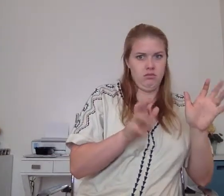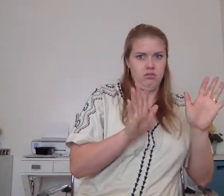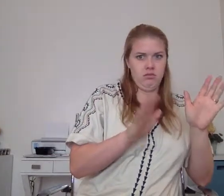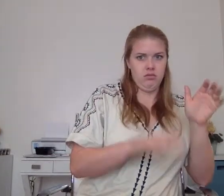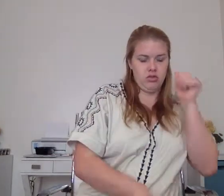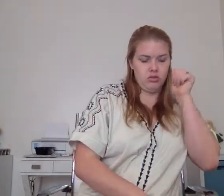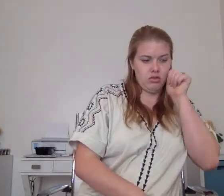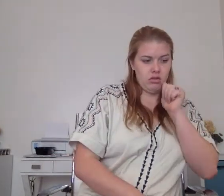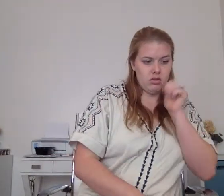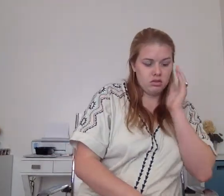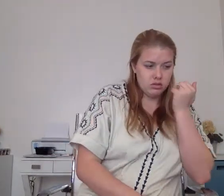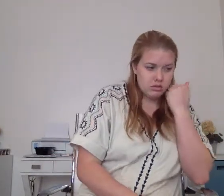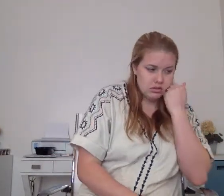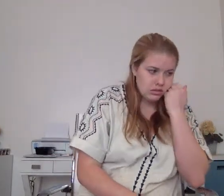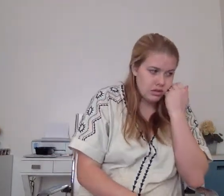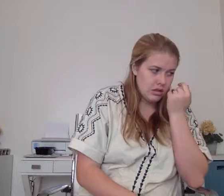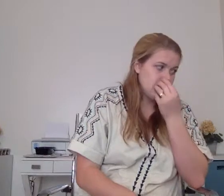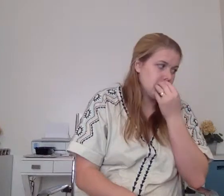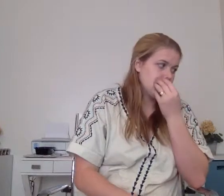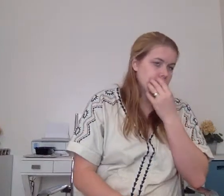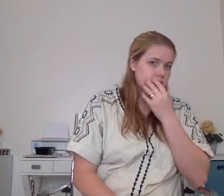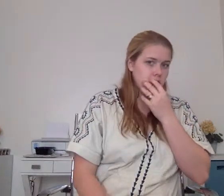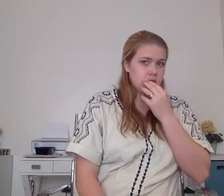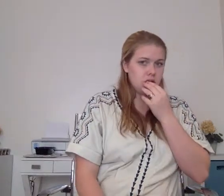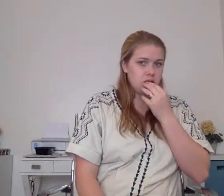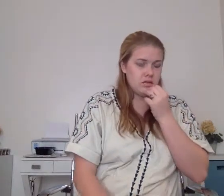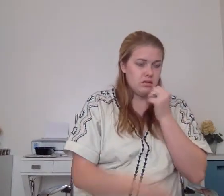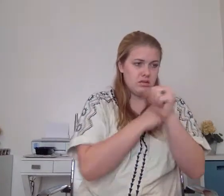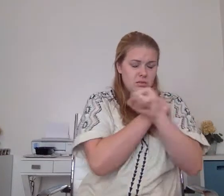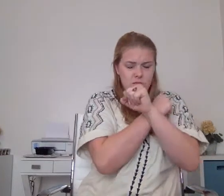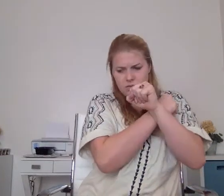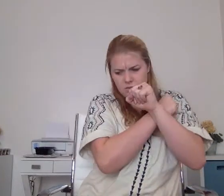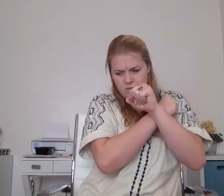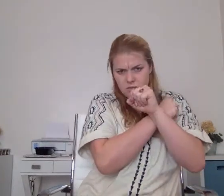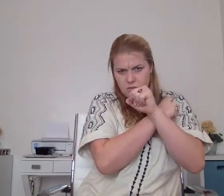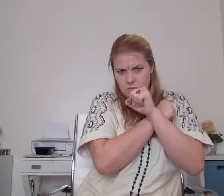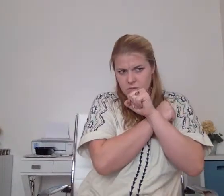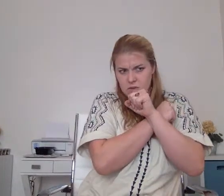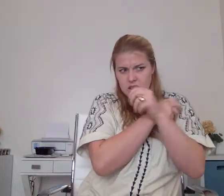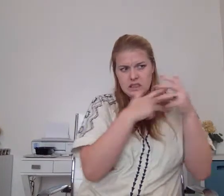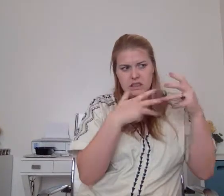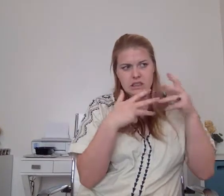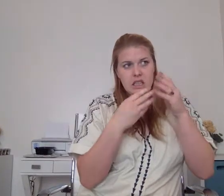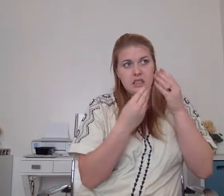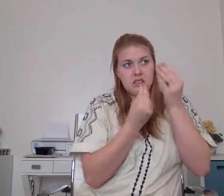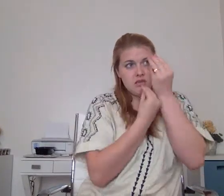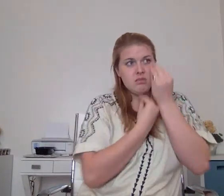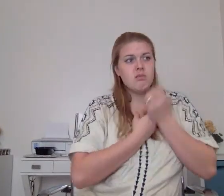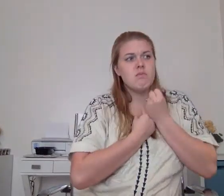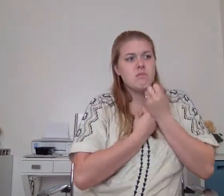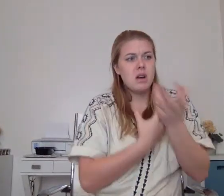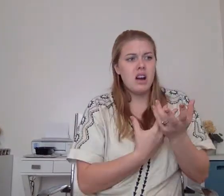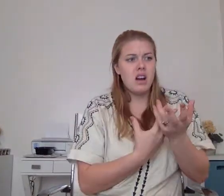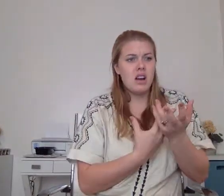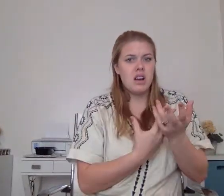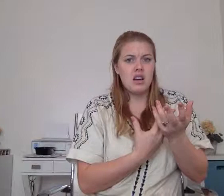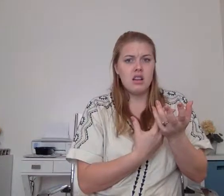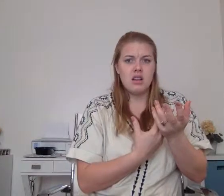timid. They are cautious, guarded, reluctant to speak up in the public space, because we have taught them,